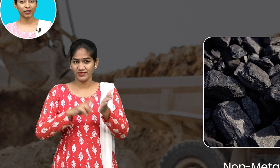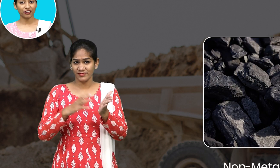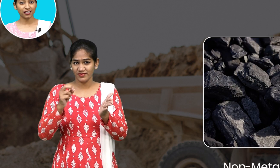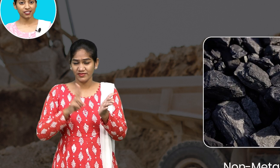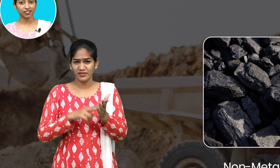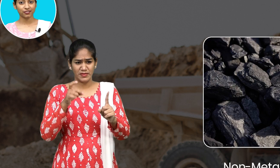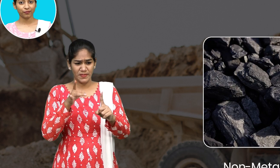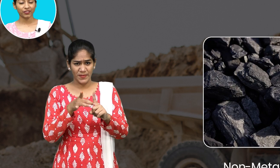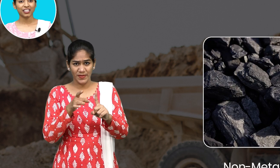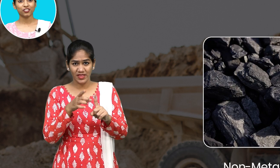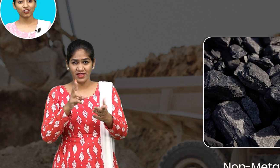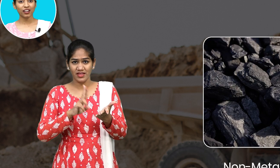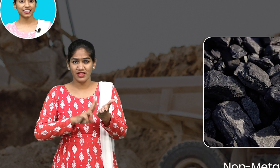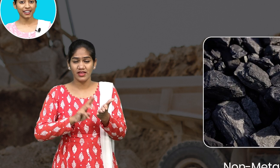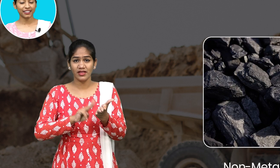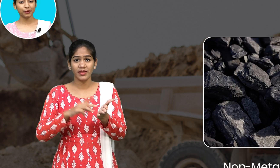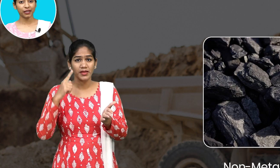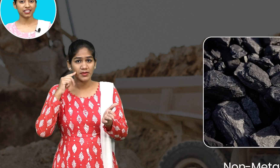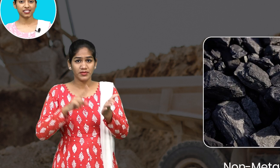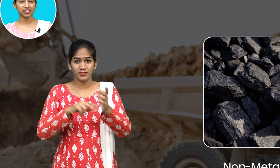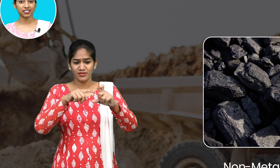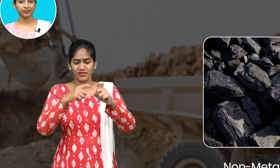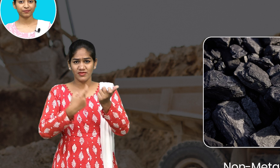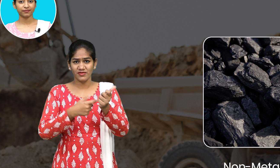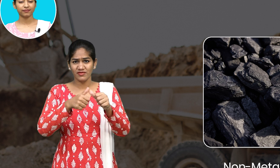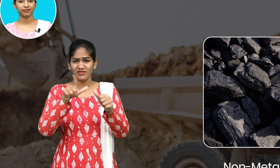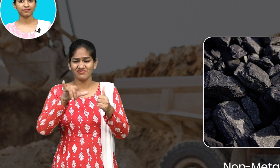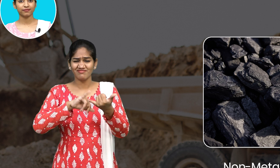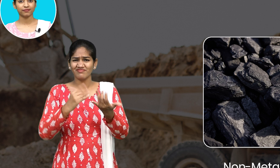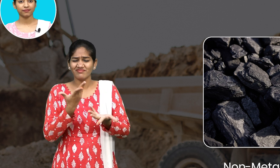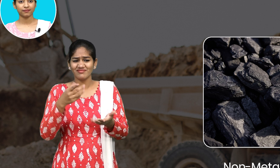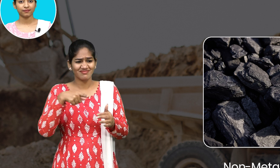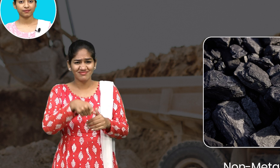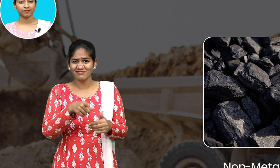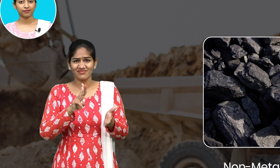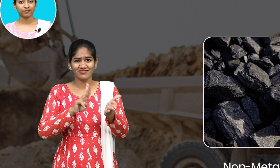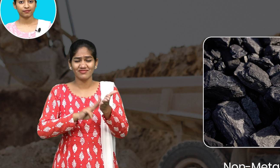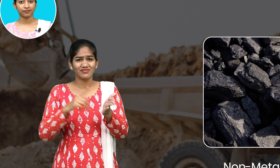Non-metallic minerals do not contain metals.